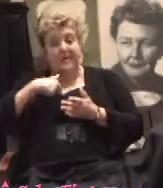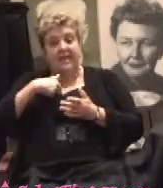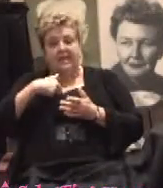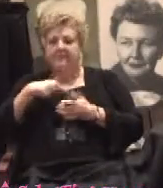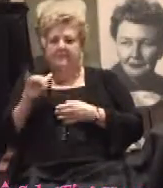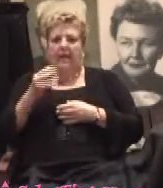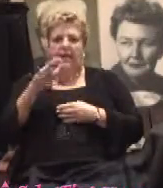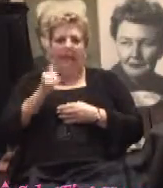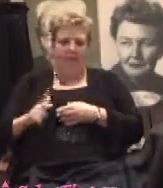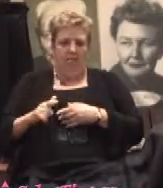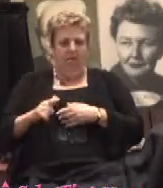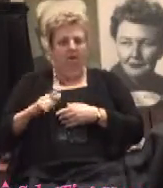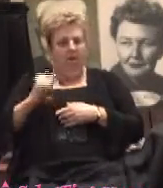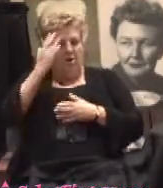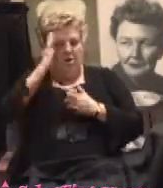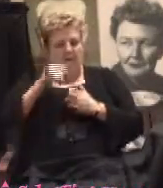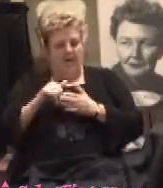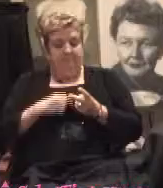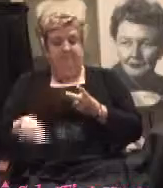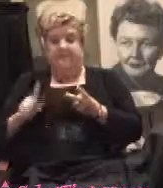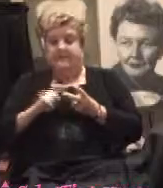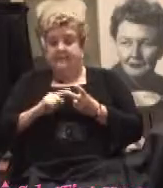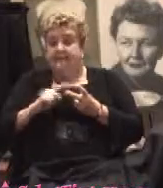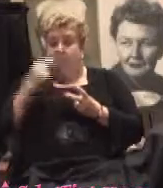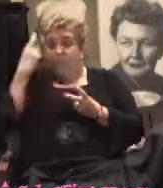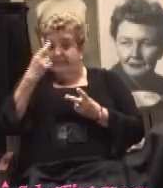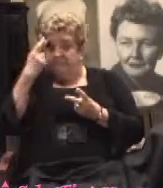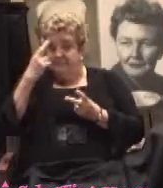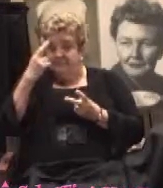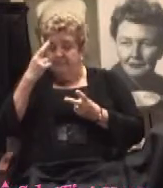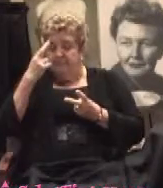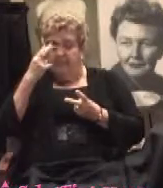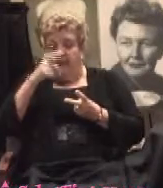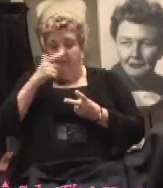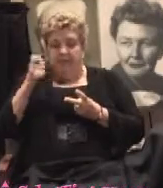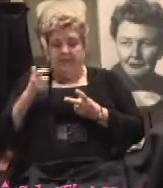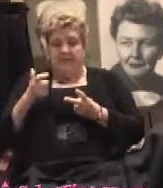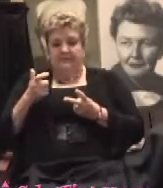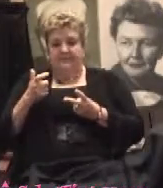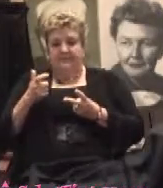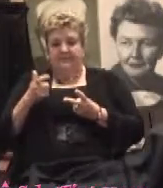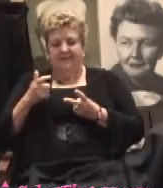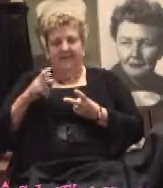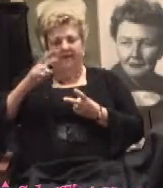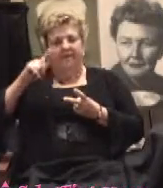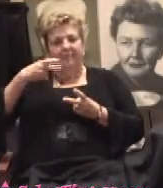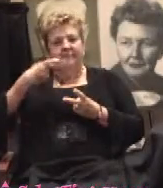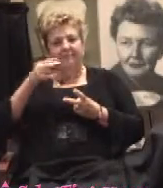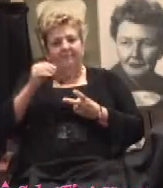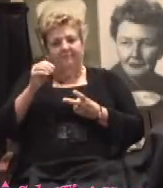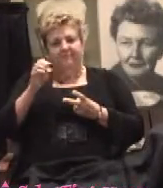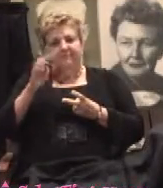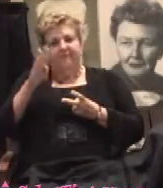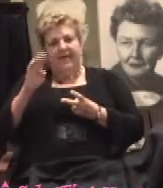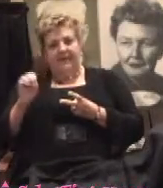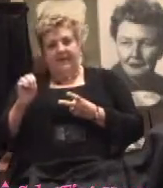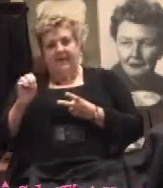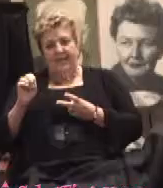clear about that. And the second reason I paid that money is because holding Phoebe Rose was the only spiritual experience I had for